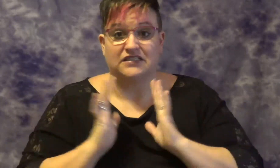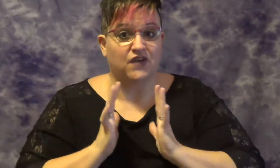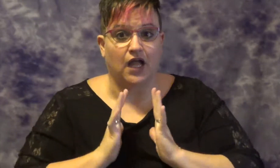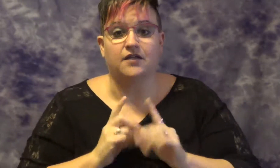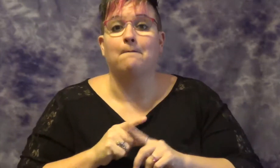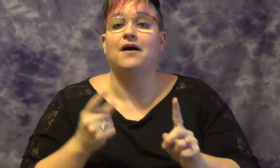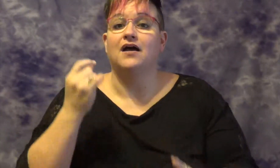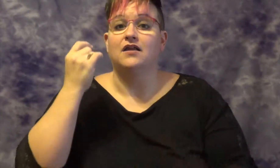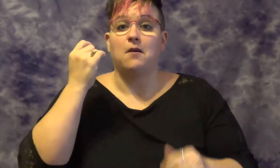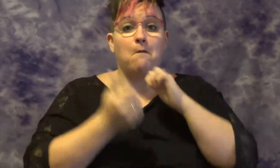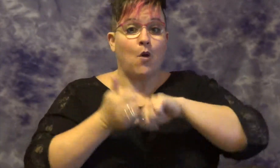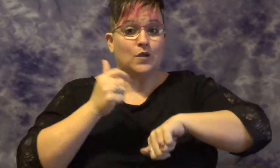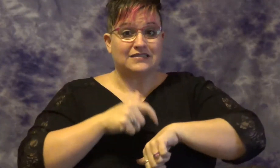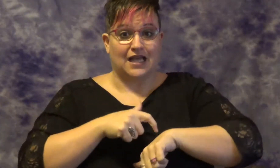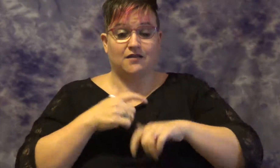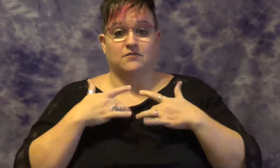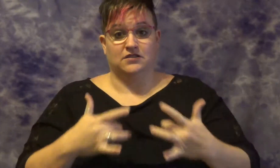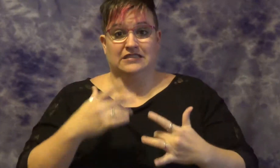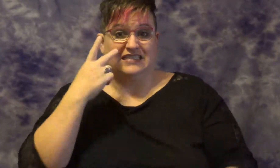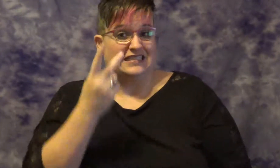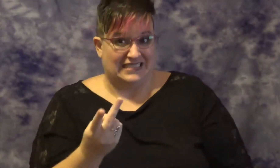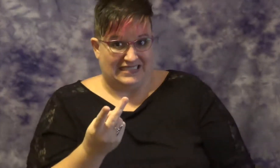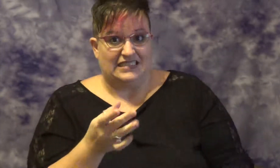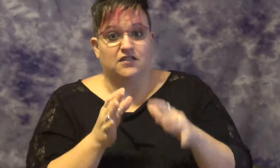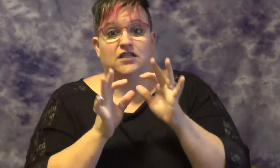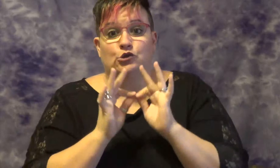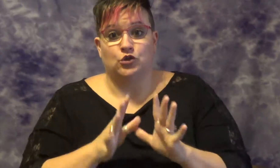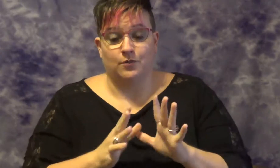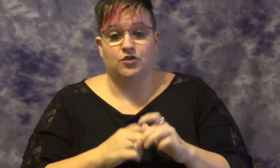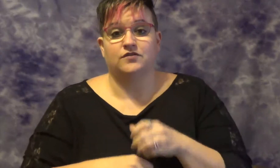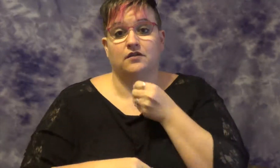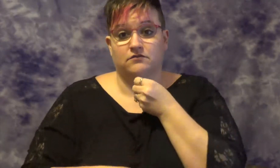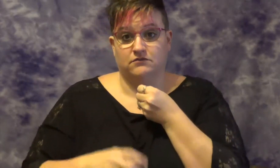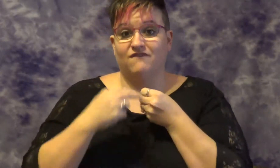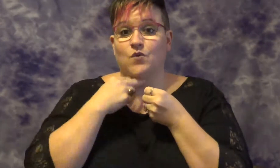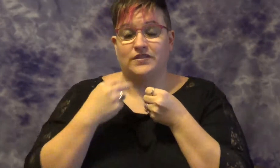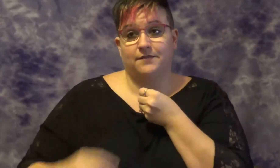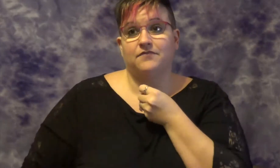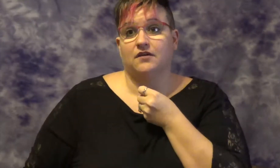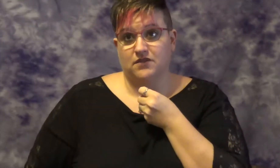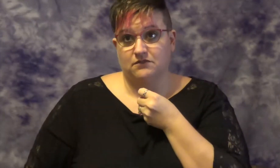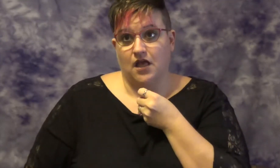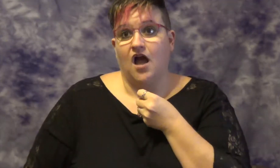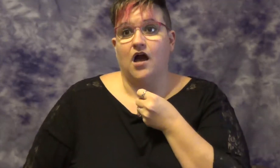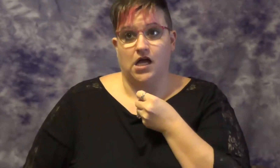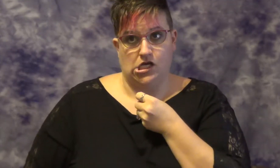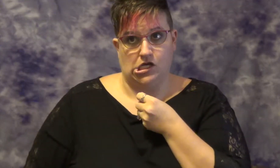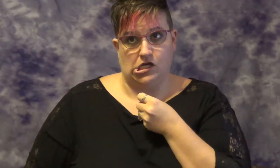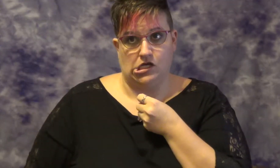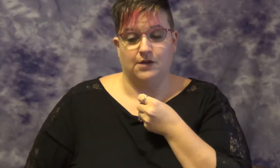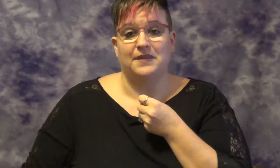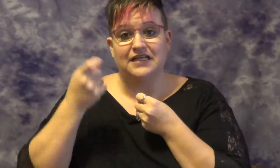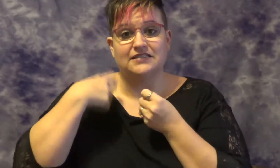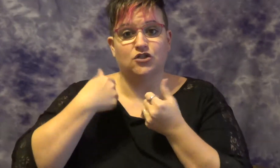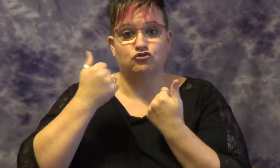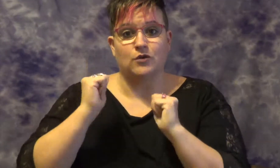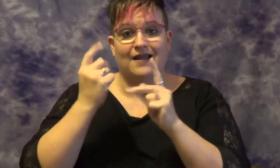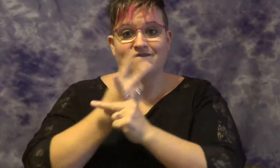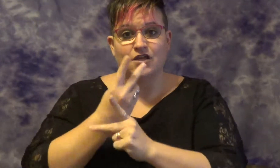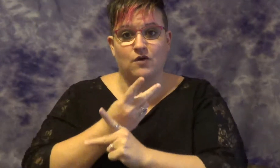language. But most of the time what happens is interpreters will be doing that, and if they don't understand